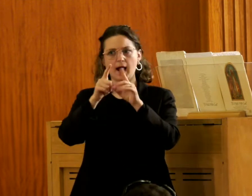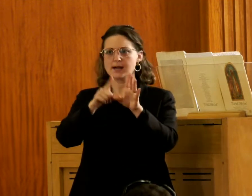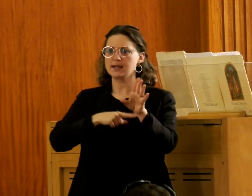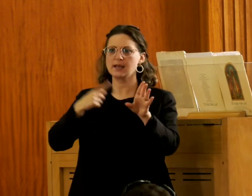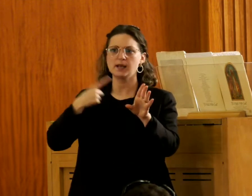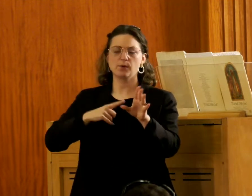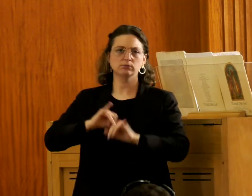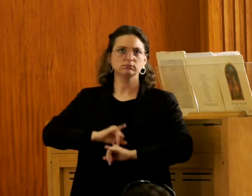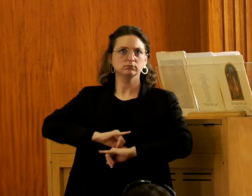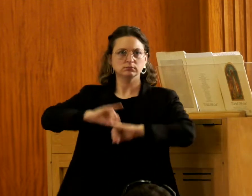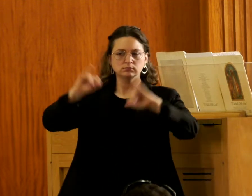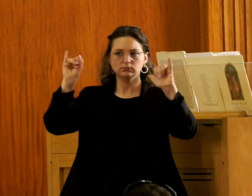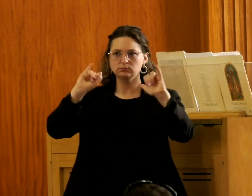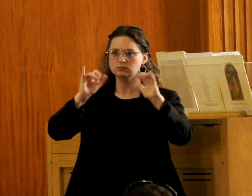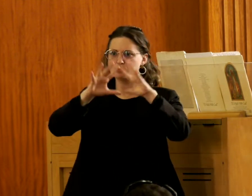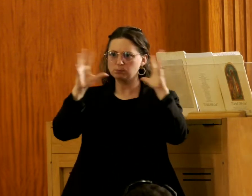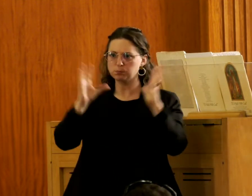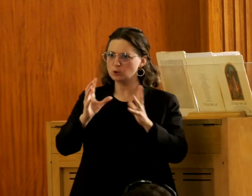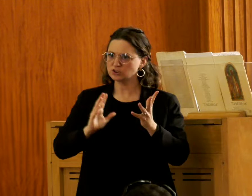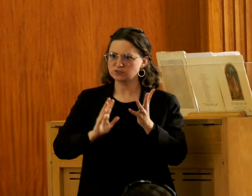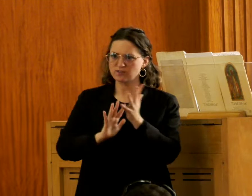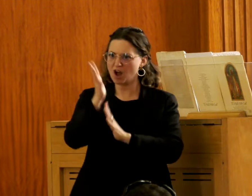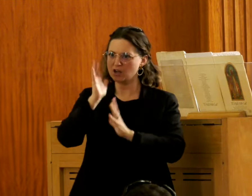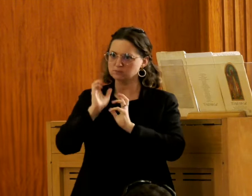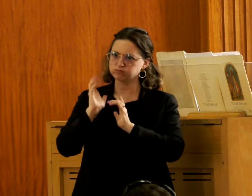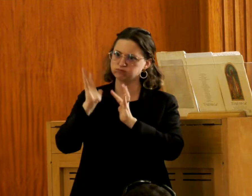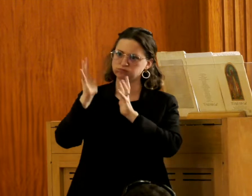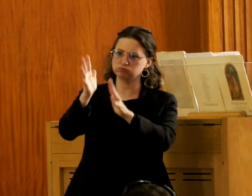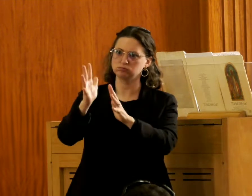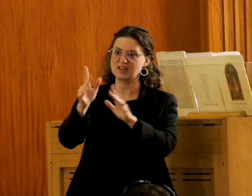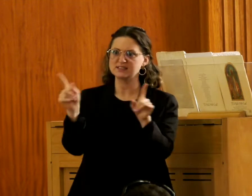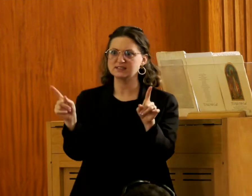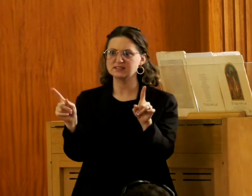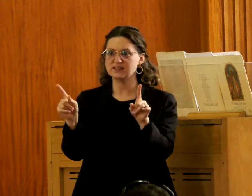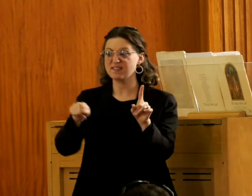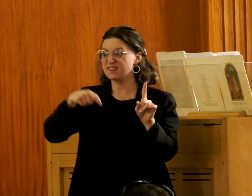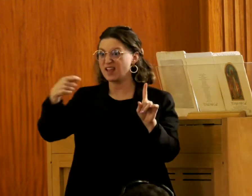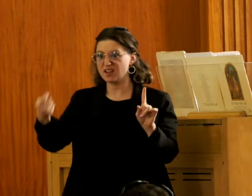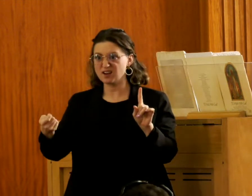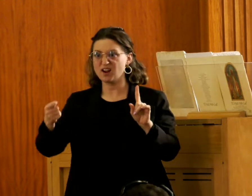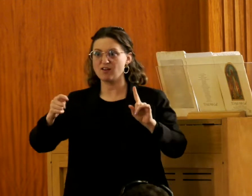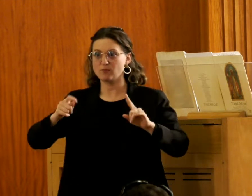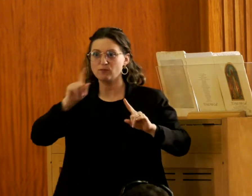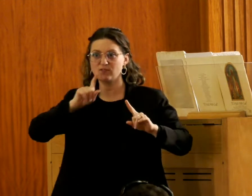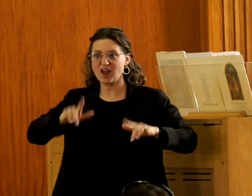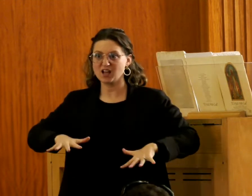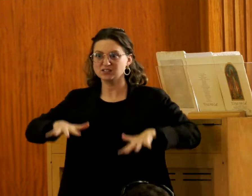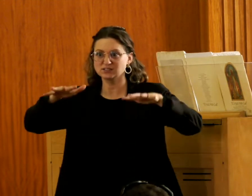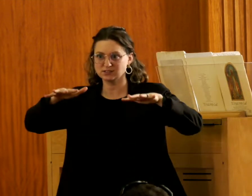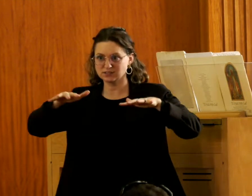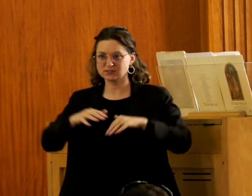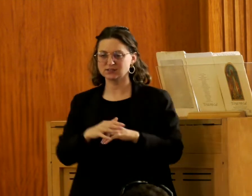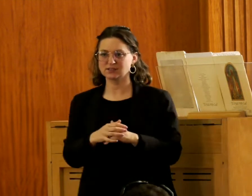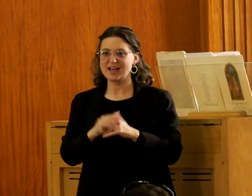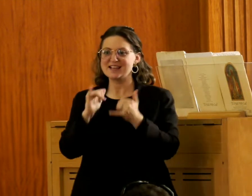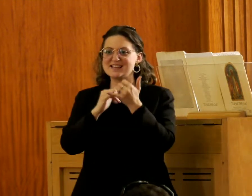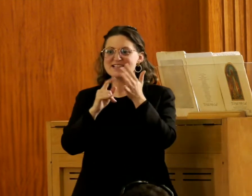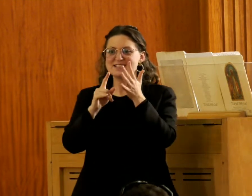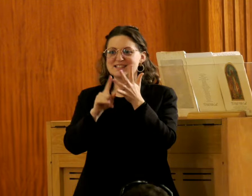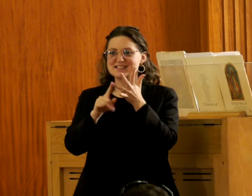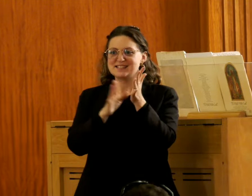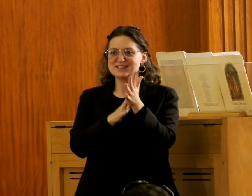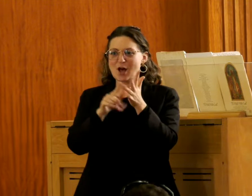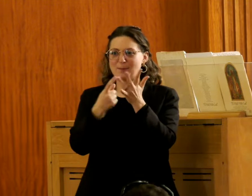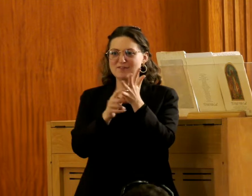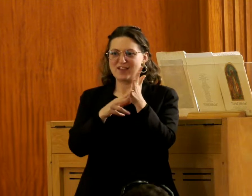by devastating bushfires and unparalleled floods. With the arrival of the Summeralls in Murrungow,